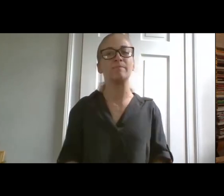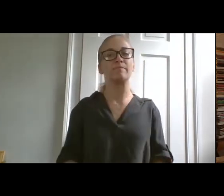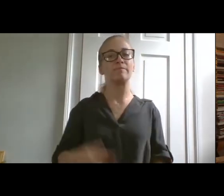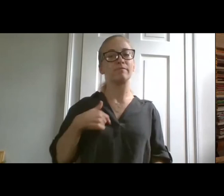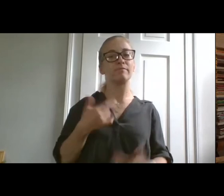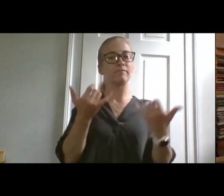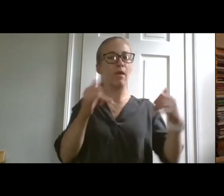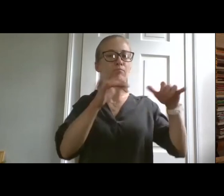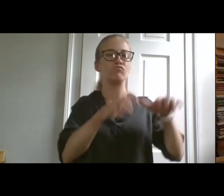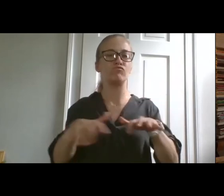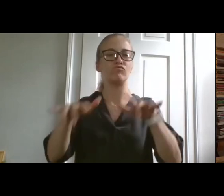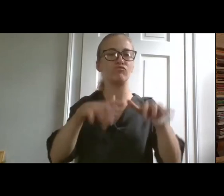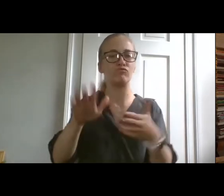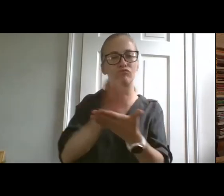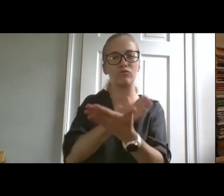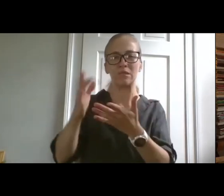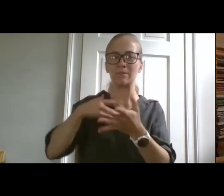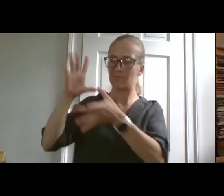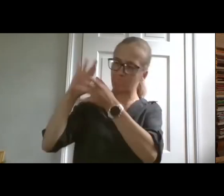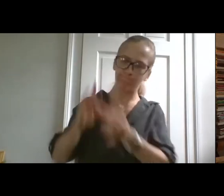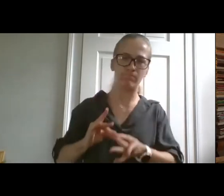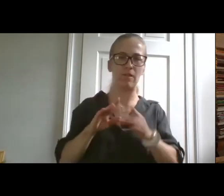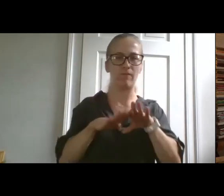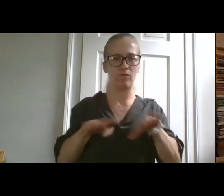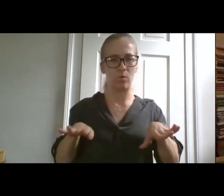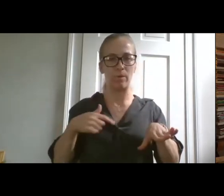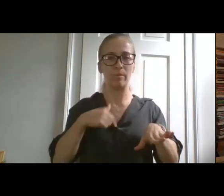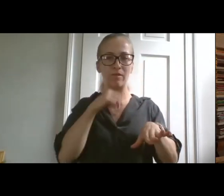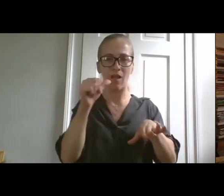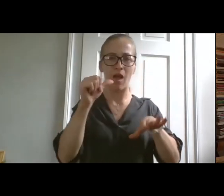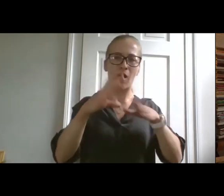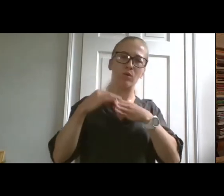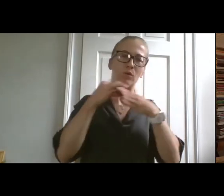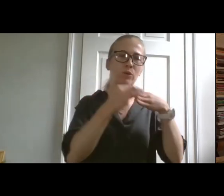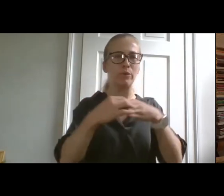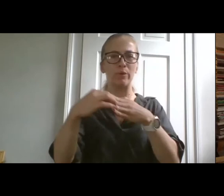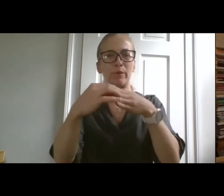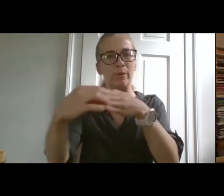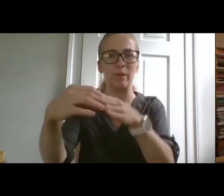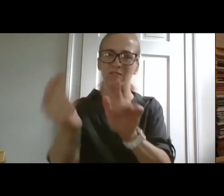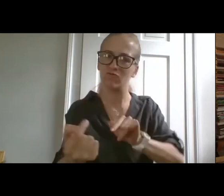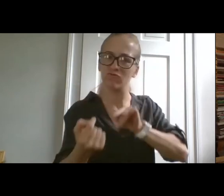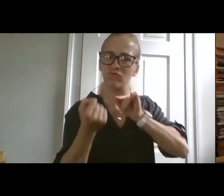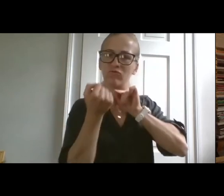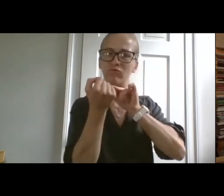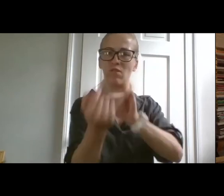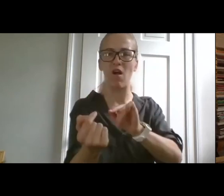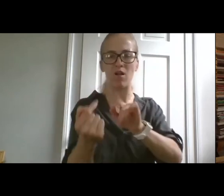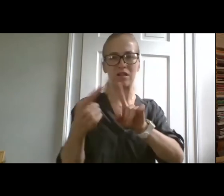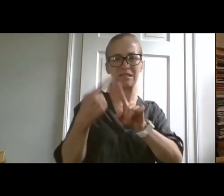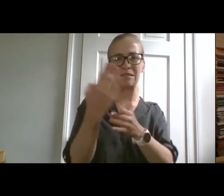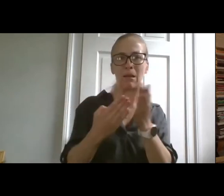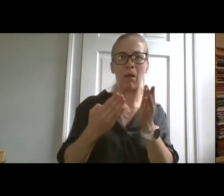play music, I'm anchored to the floor. I'm not pulled out to sea, not sucked out to some invisible